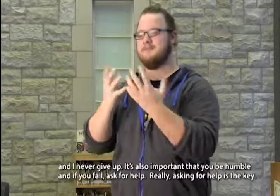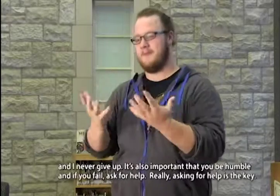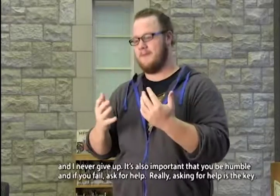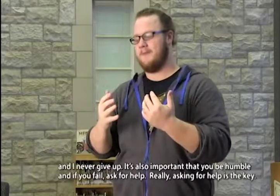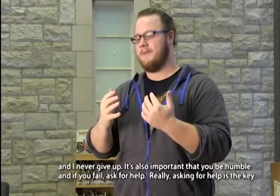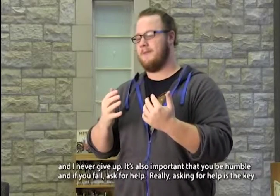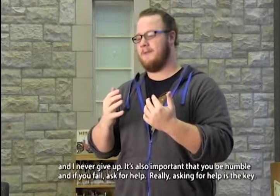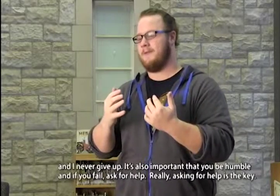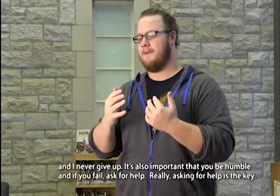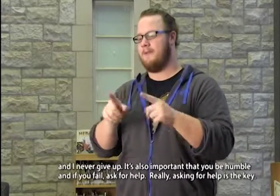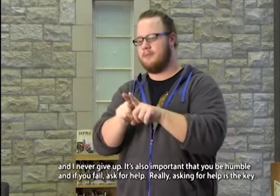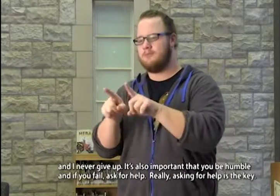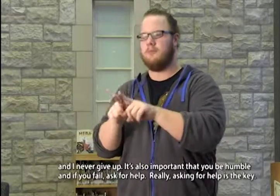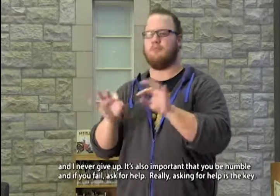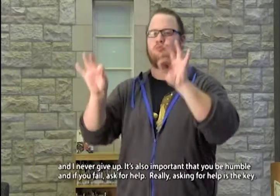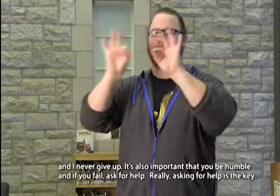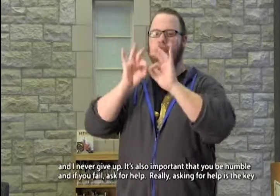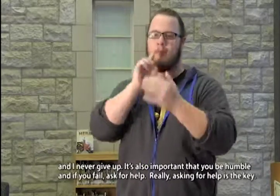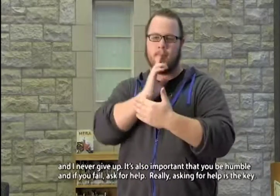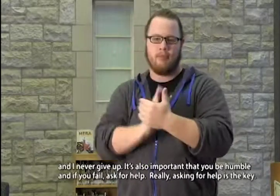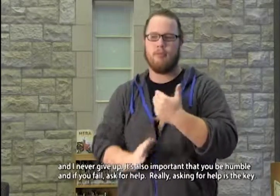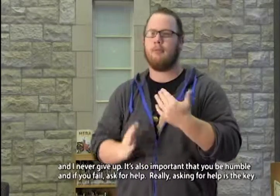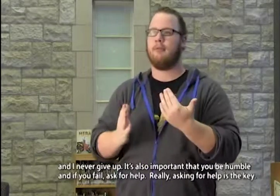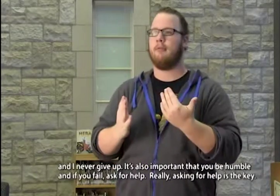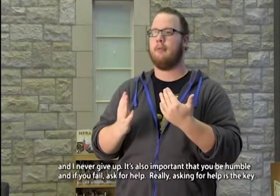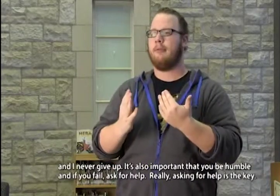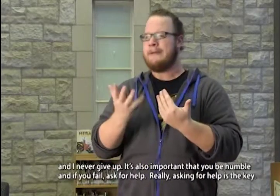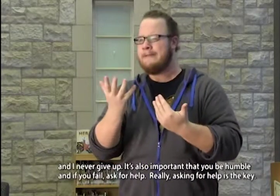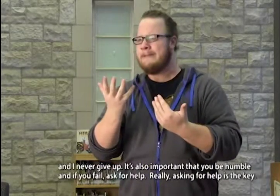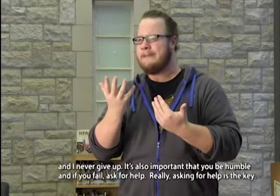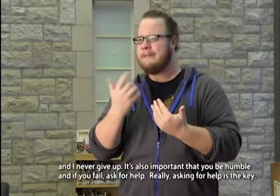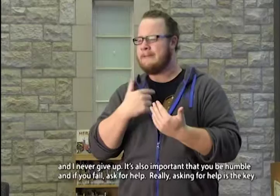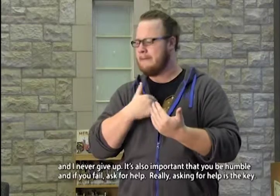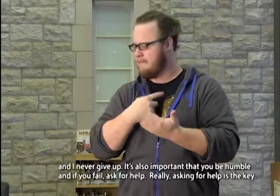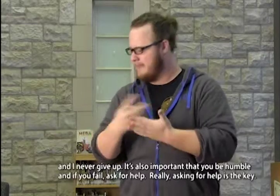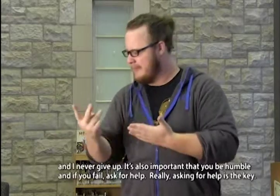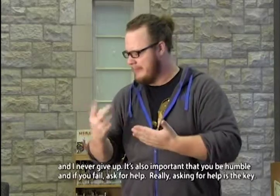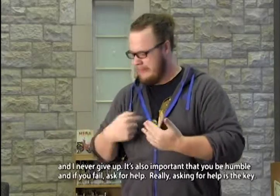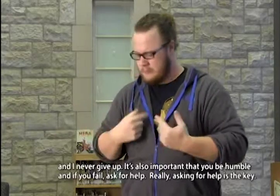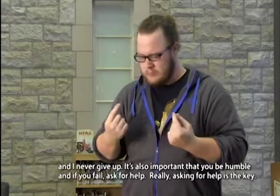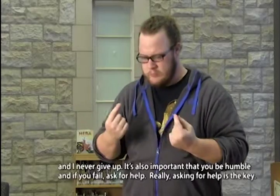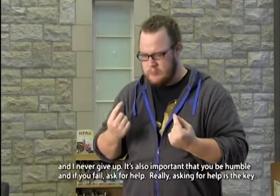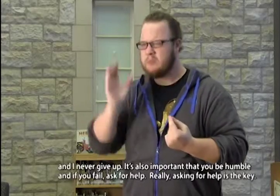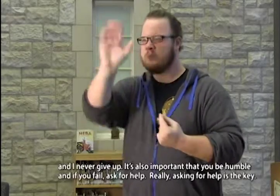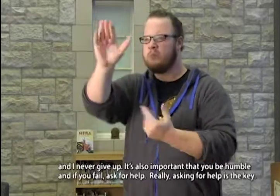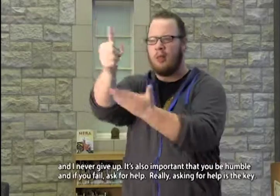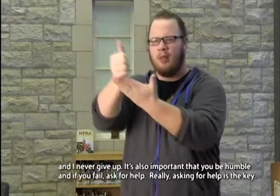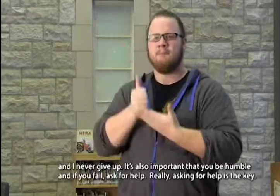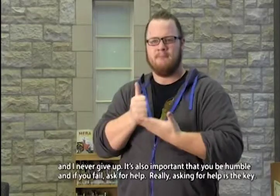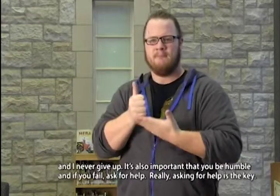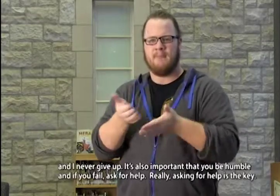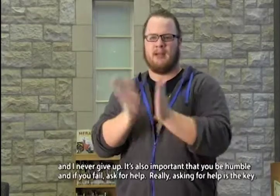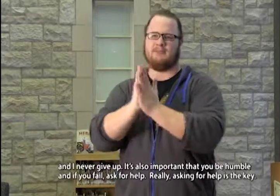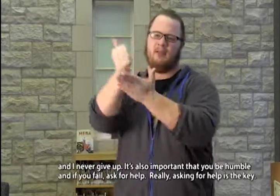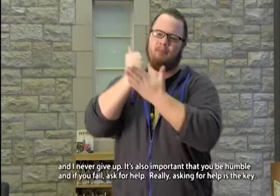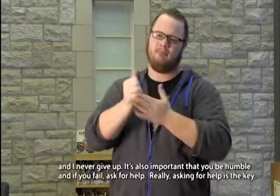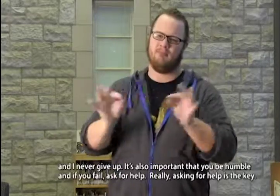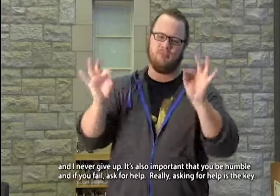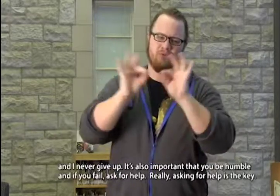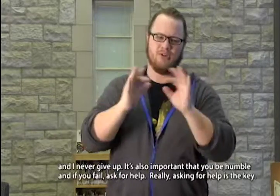up. And it's also important that you be humble, and if you fail, ask for help.